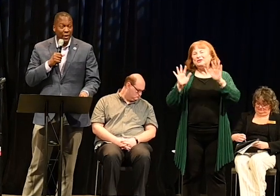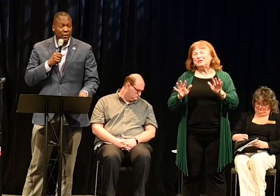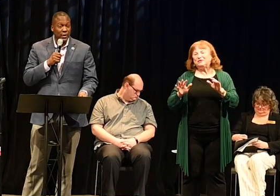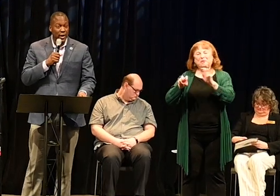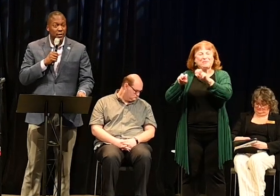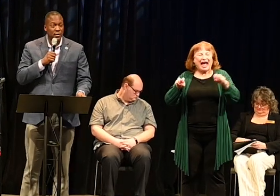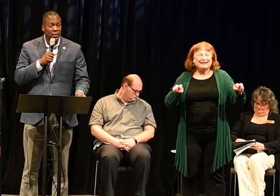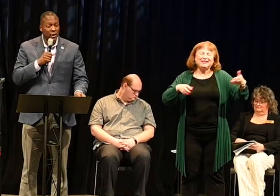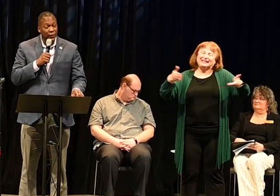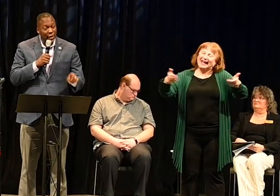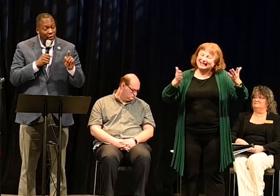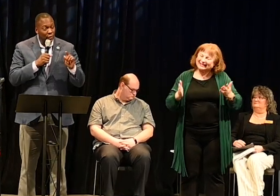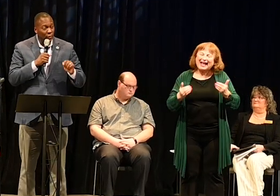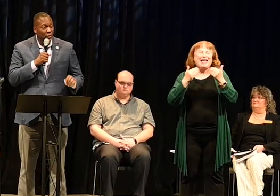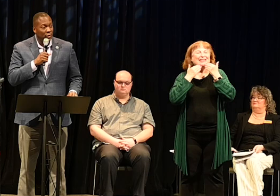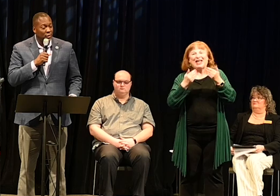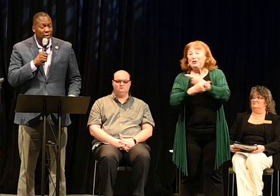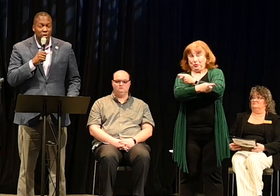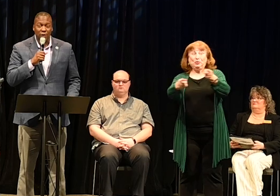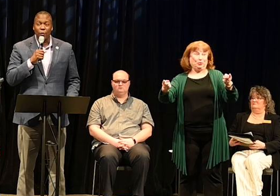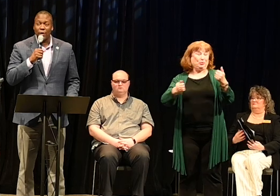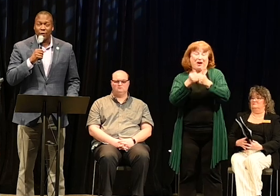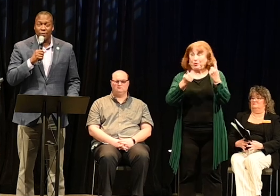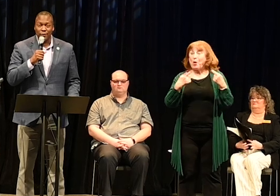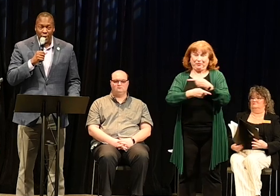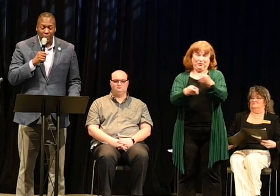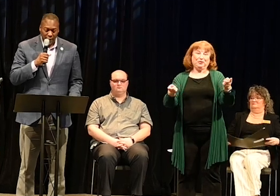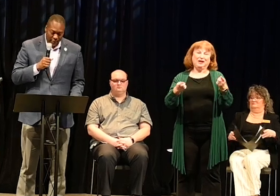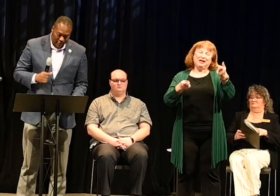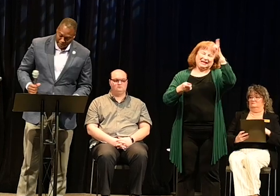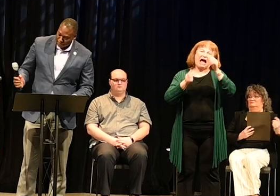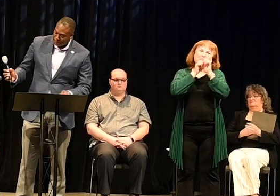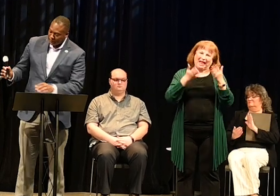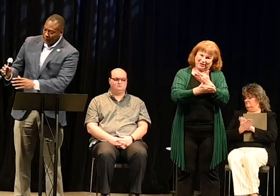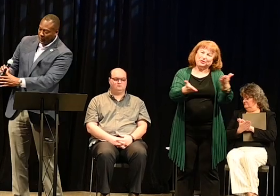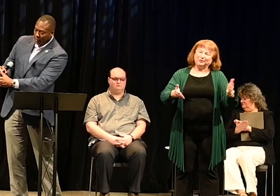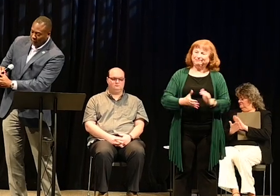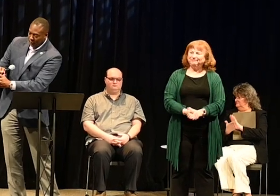wonderful panel and guests, and thank you to each and every one of you. God bless.